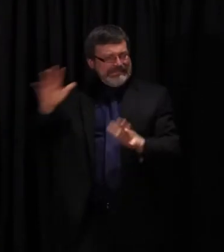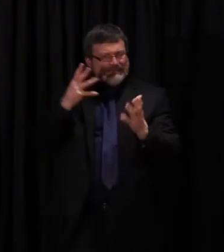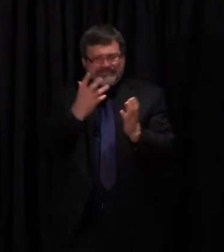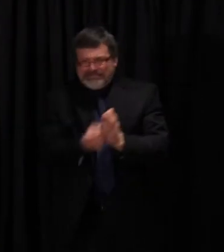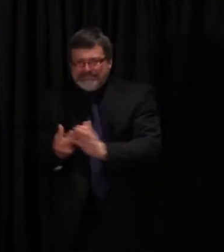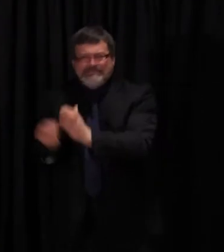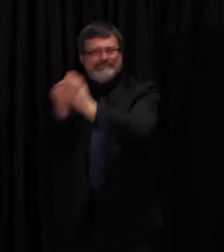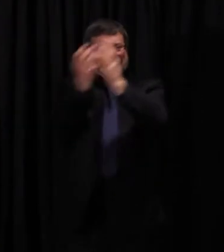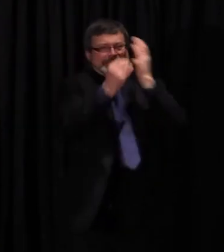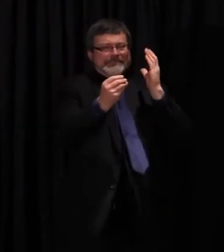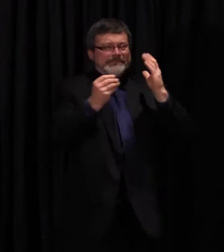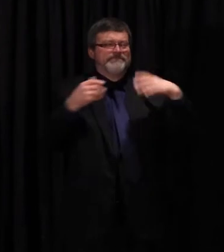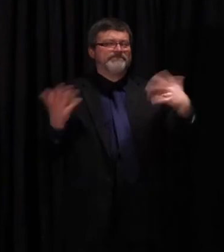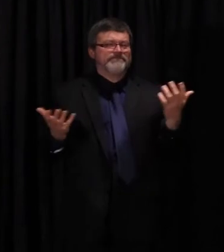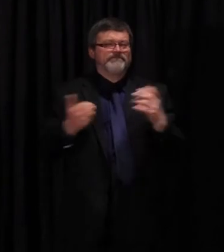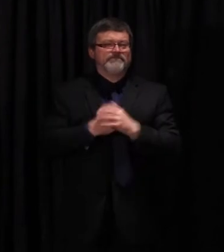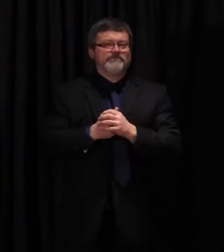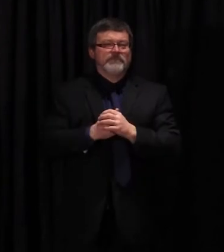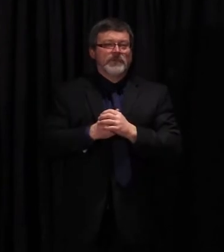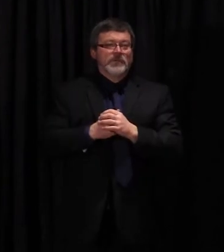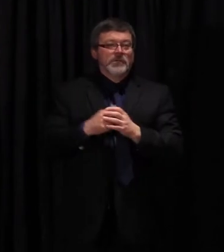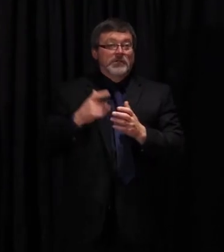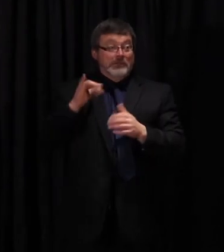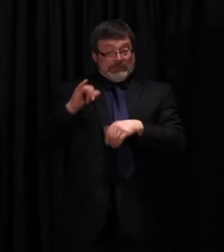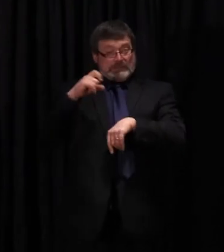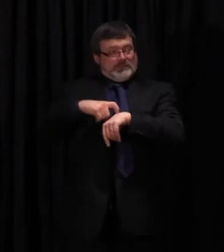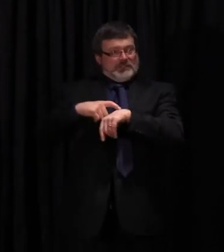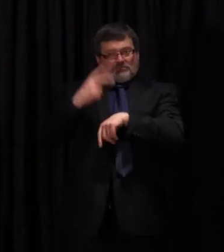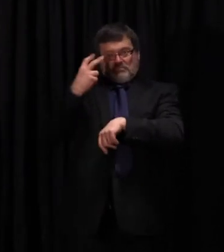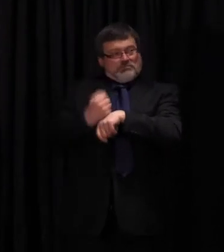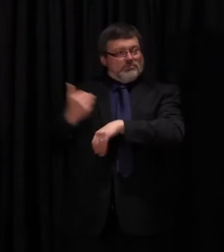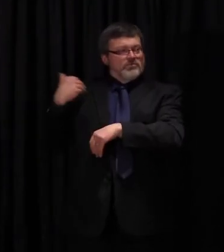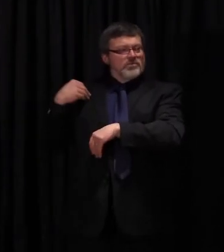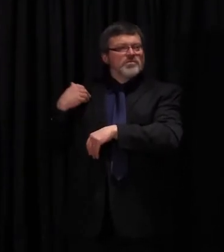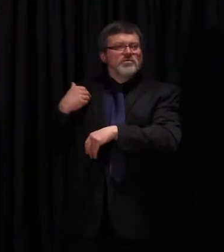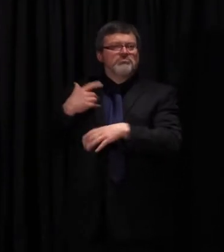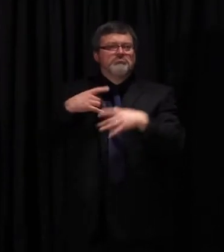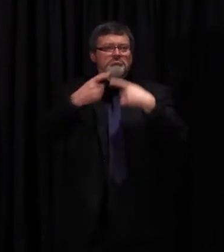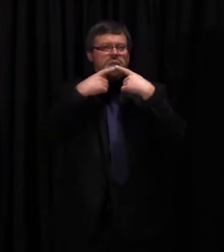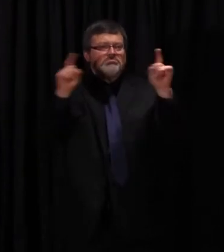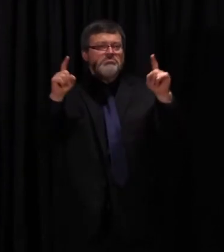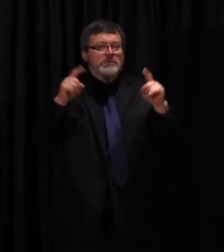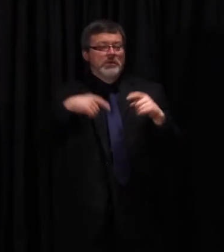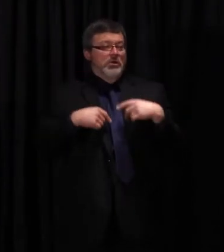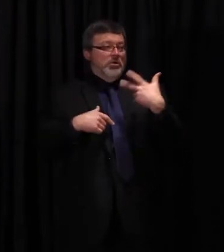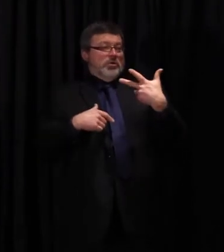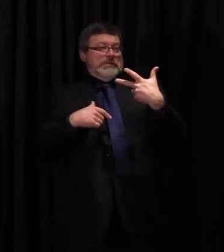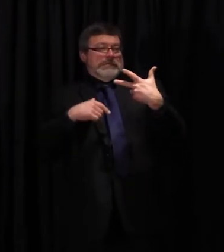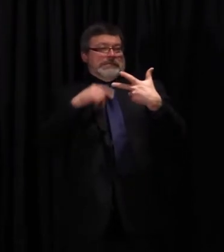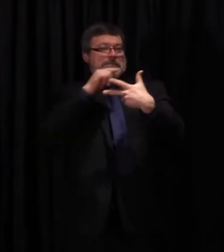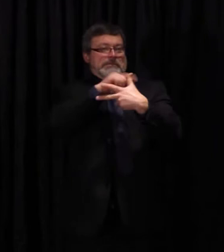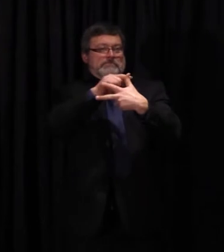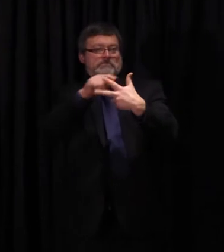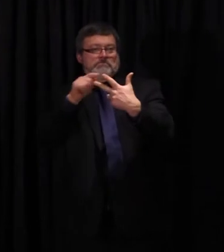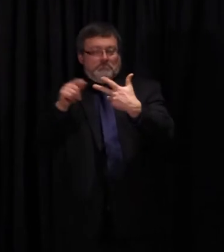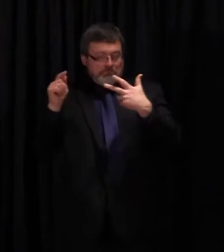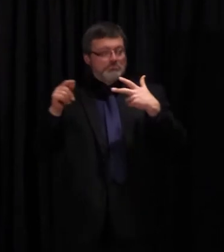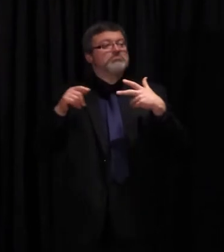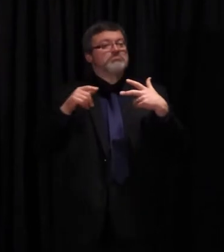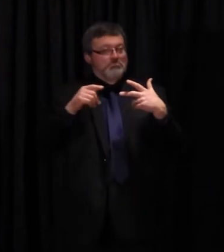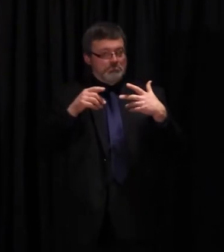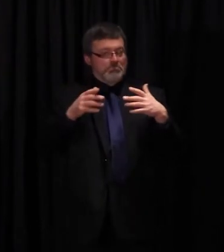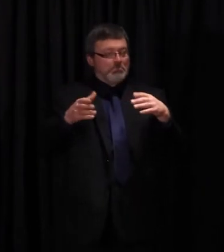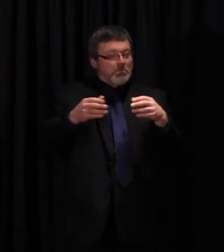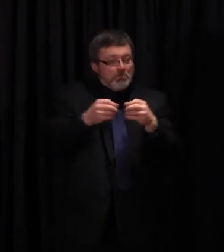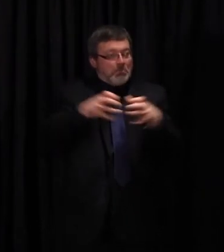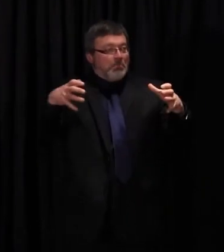I reported at the time that only three counties had added workers, while the other 11 had lost